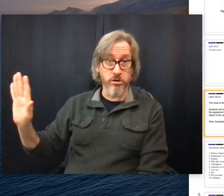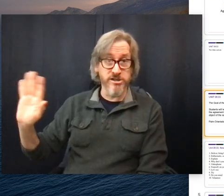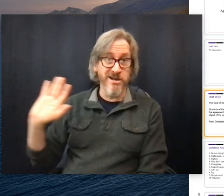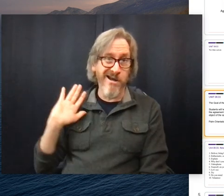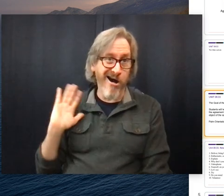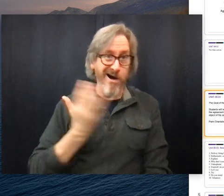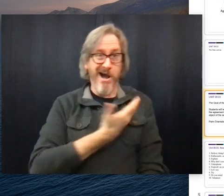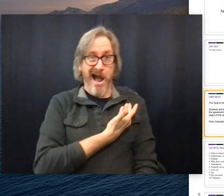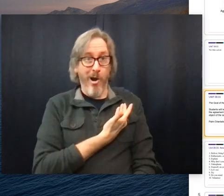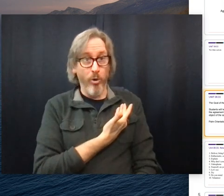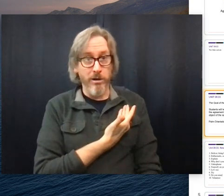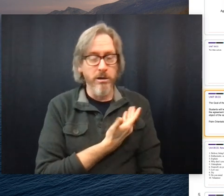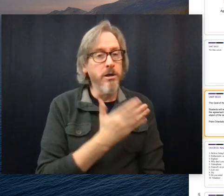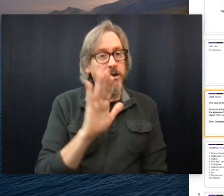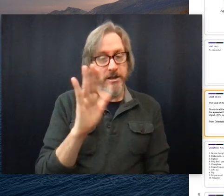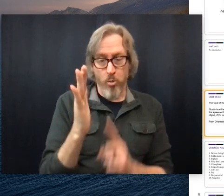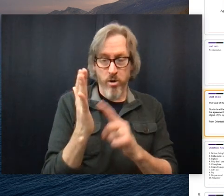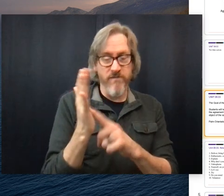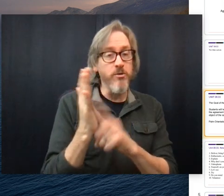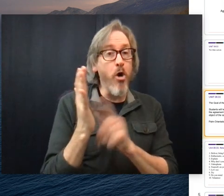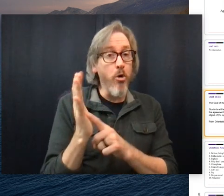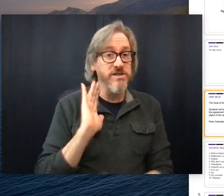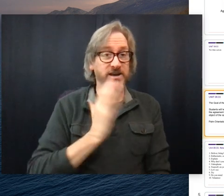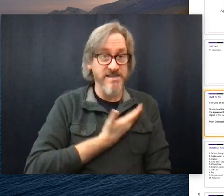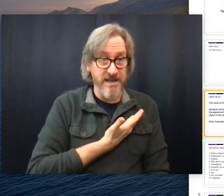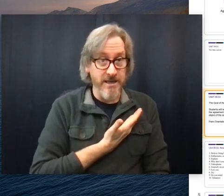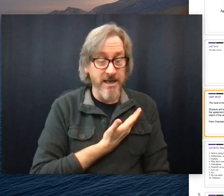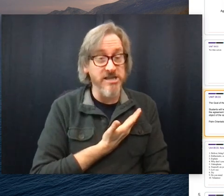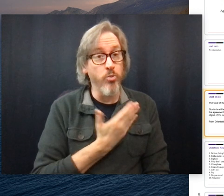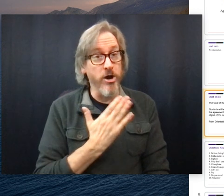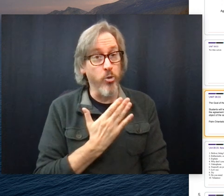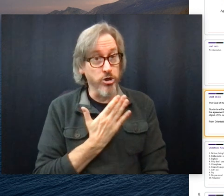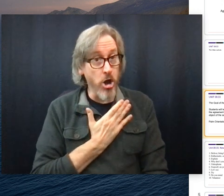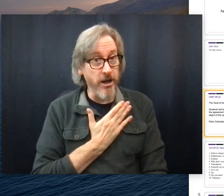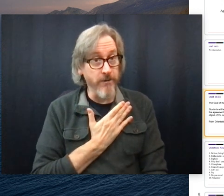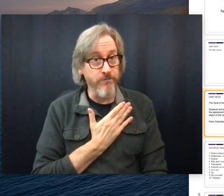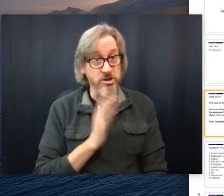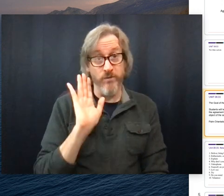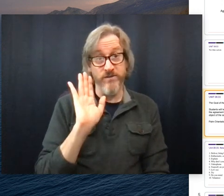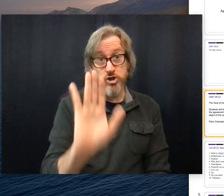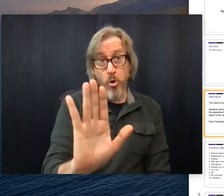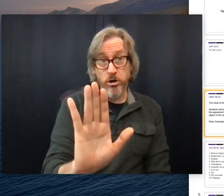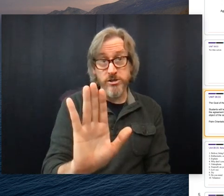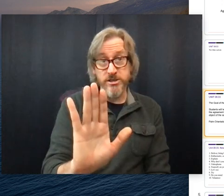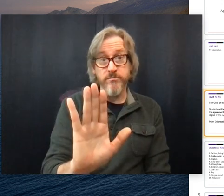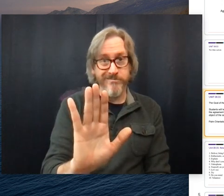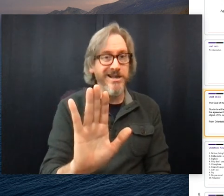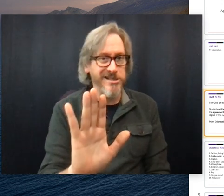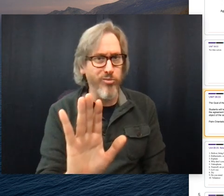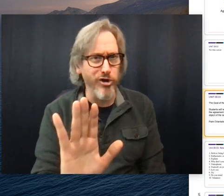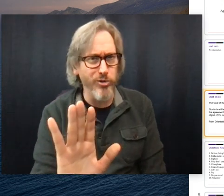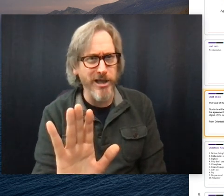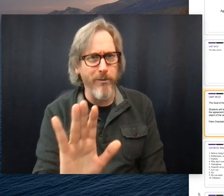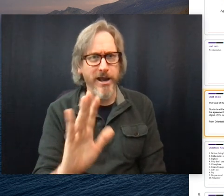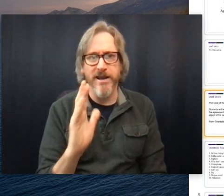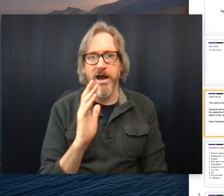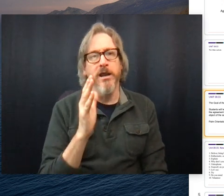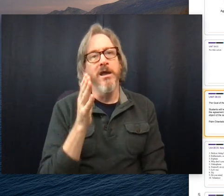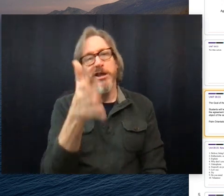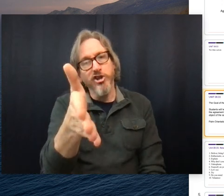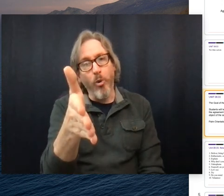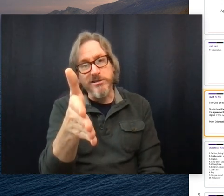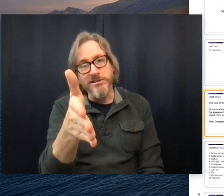of yours, our. Wherever the palm is facing is where we're talking. So if it's yours, it's important you do it that way